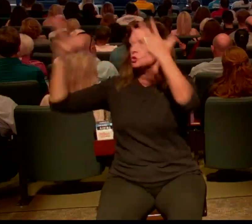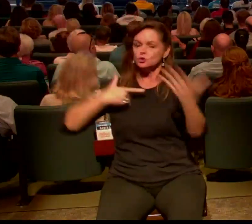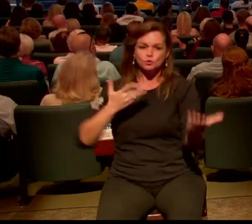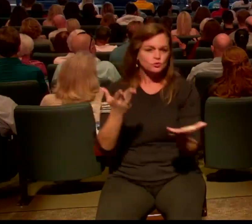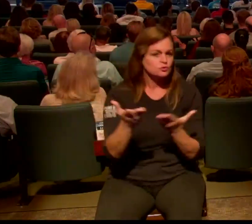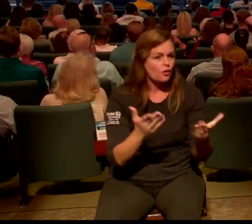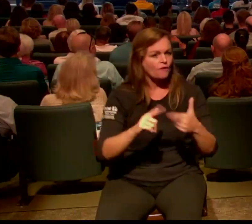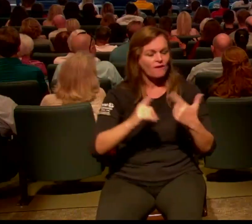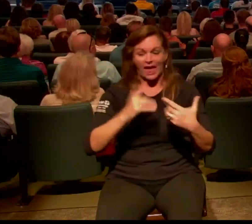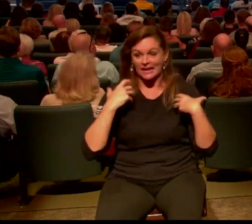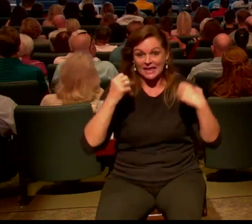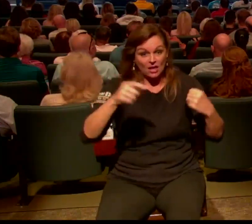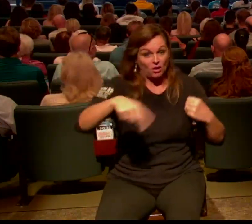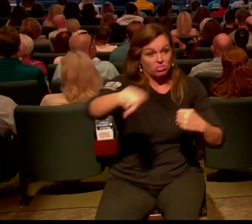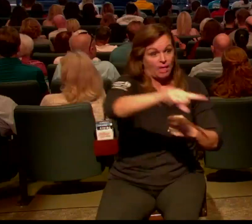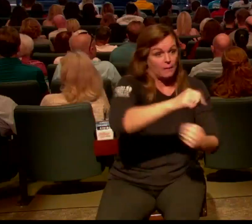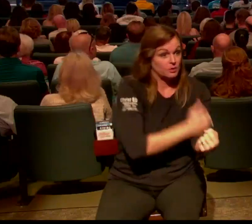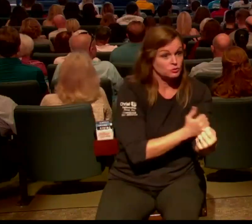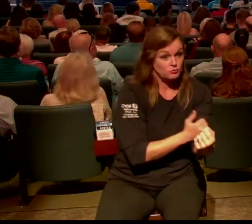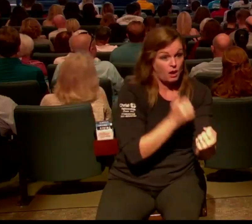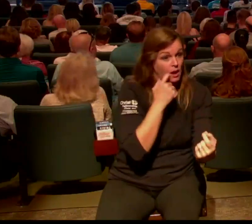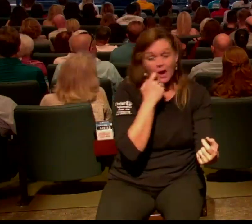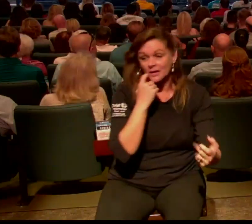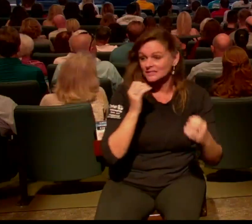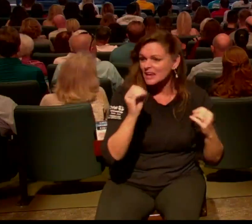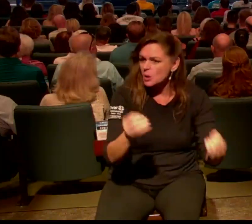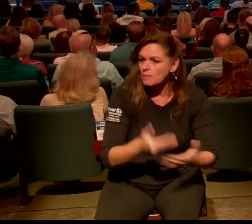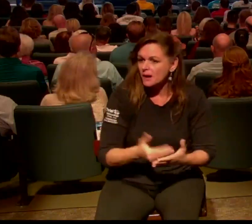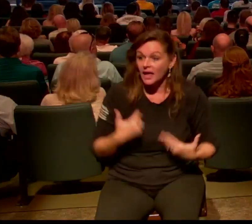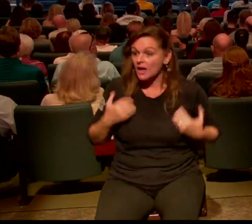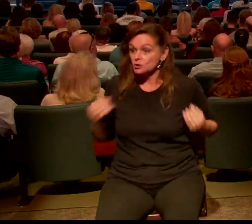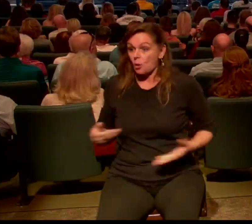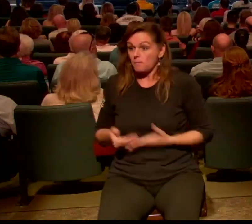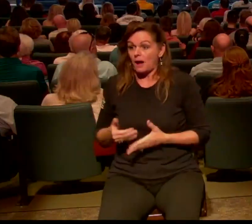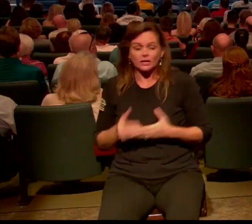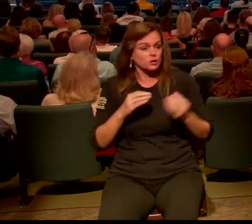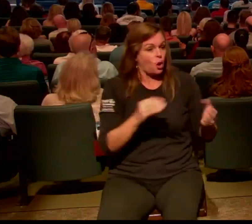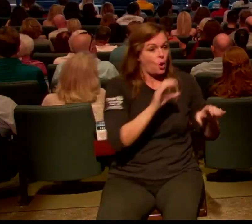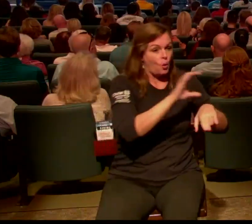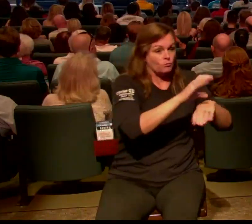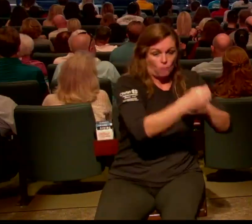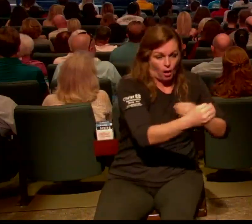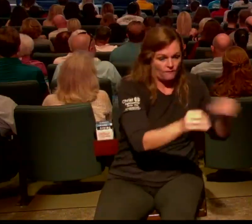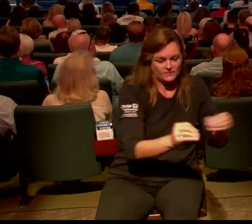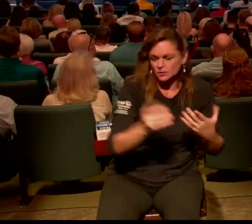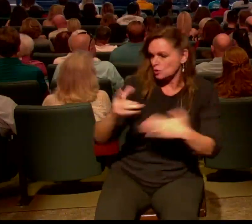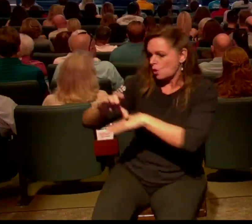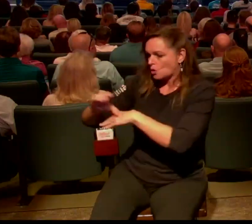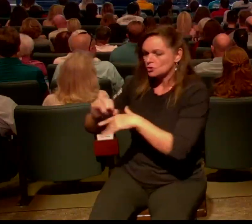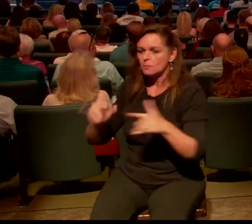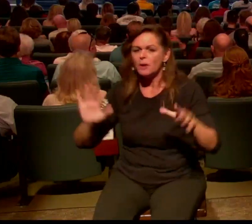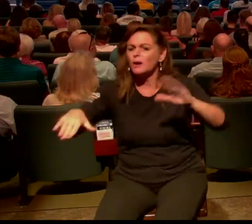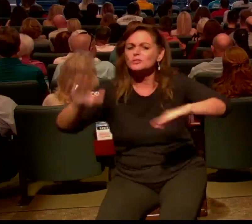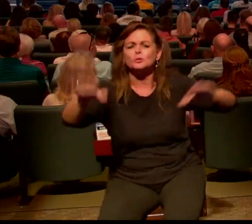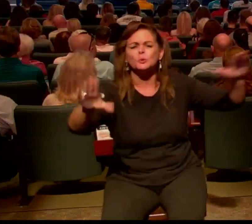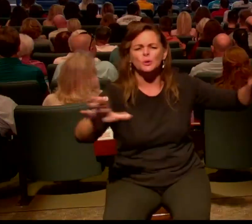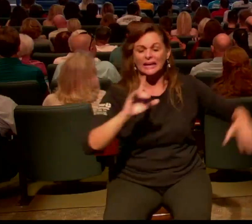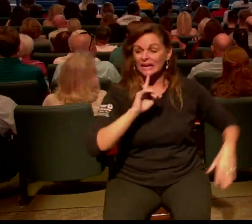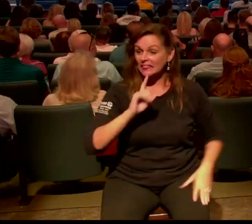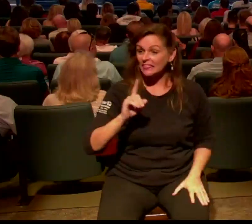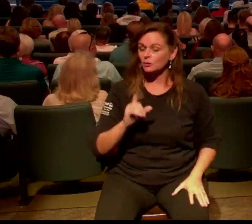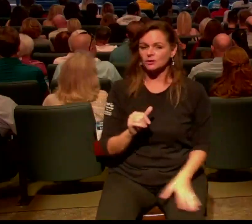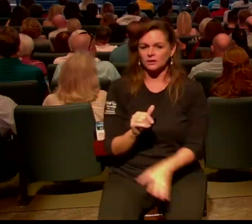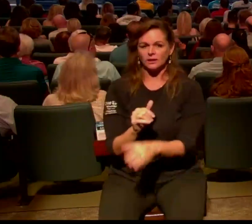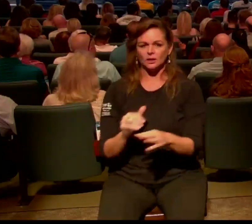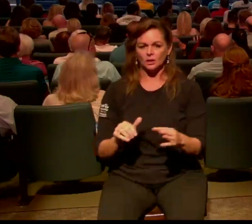loving. And he had no money. He had no offices. He had no church. But he wanted to get their attention, so he literally